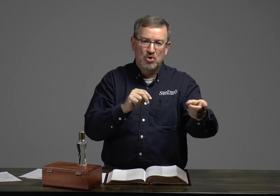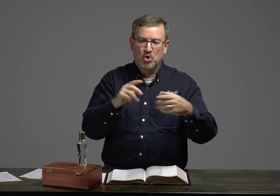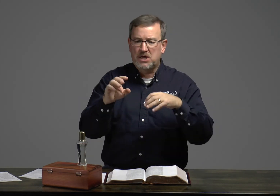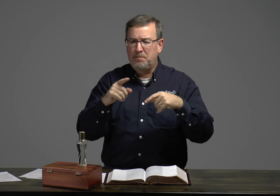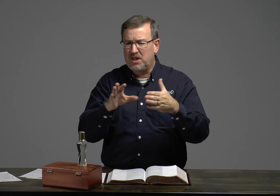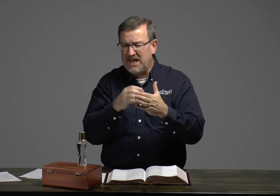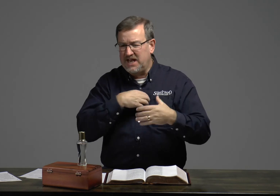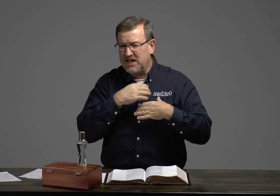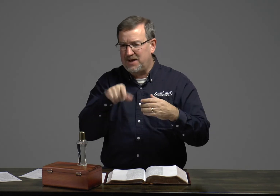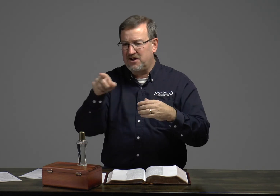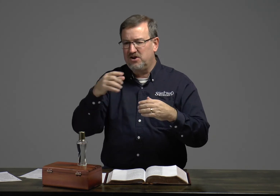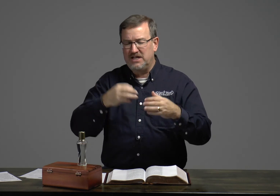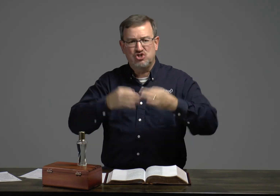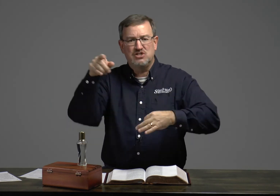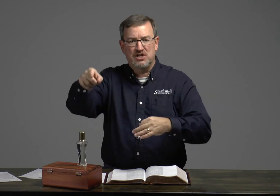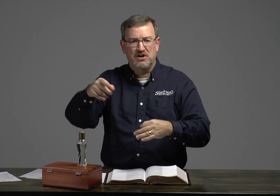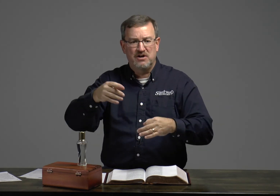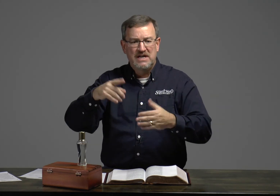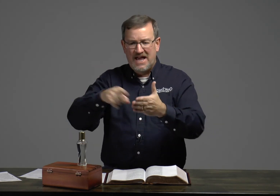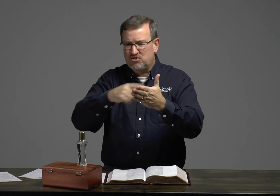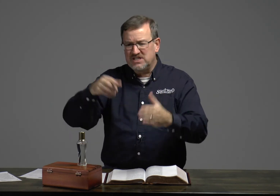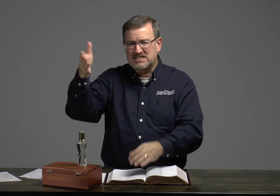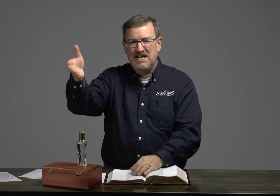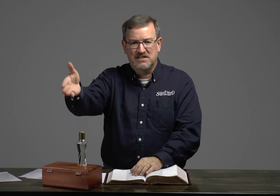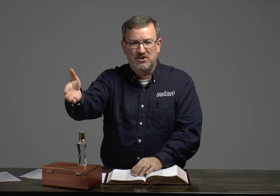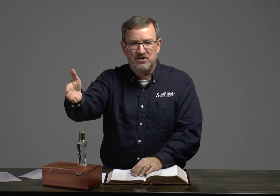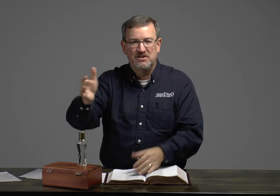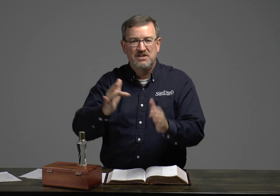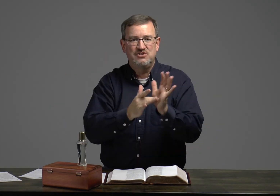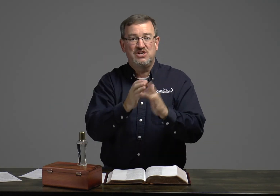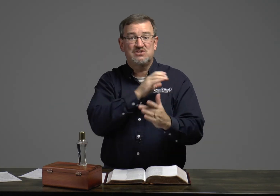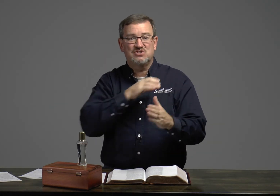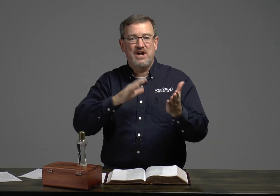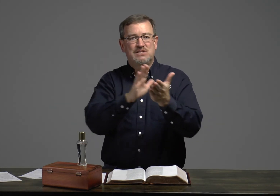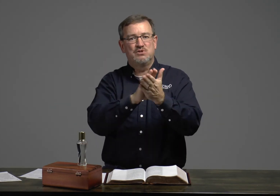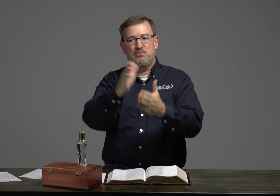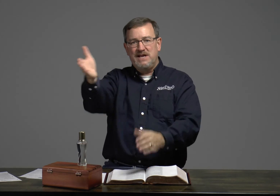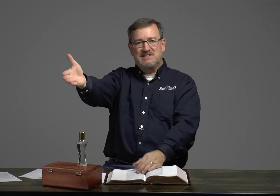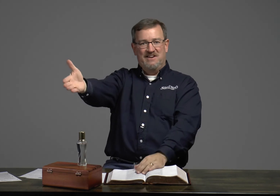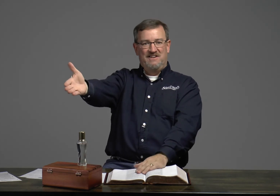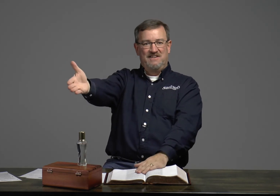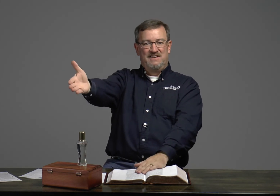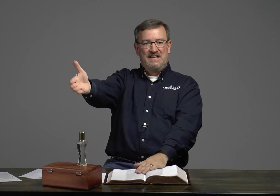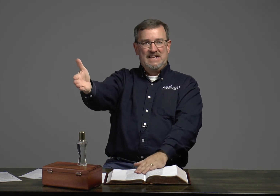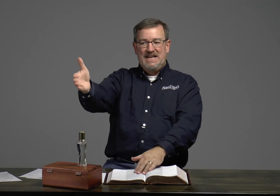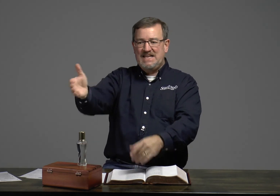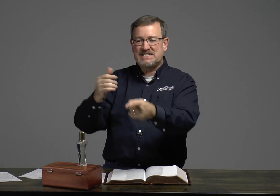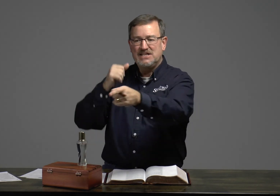were complaining about her and judging her and criticizing her, Jesus Christ was praising her. He said,